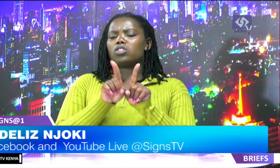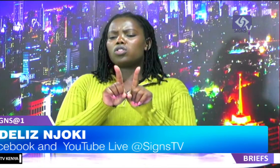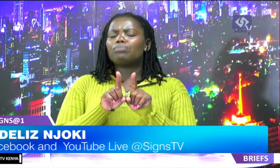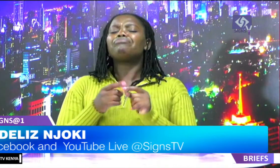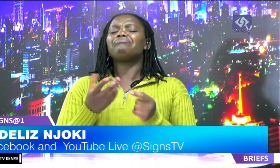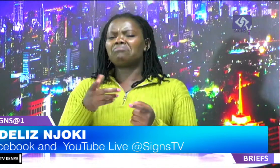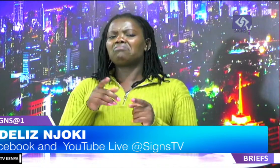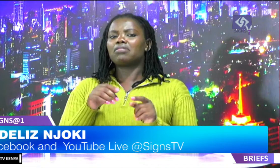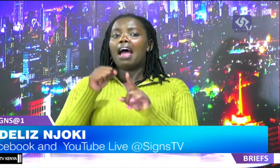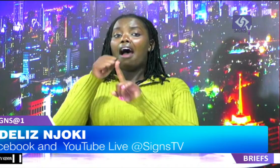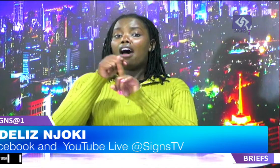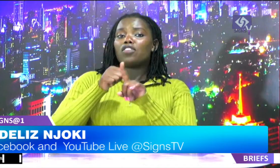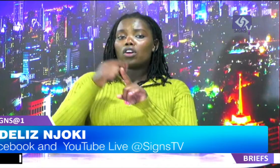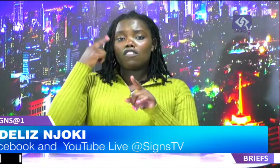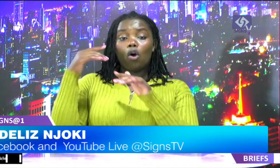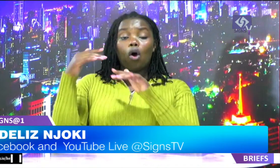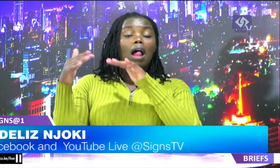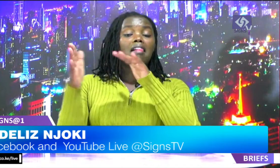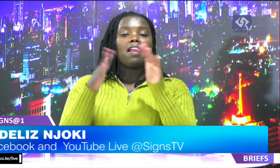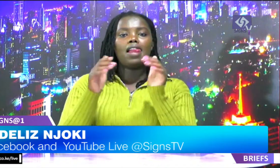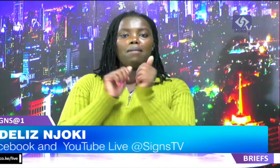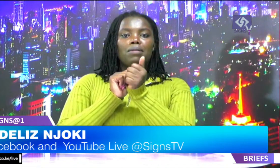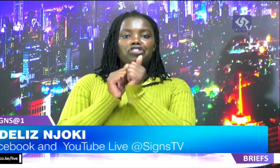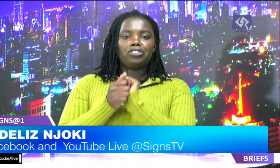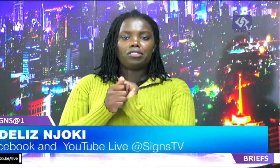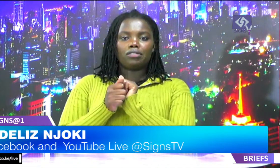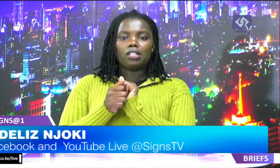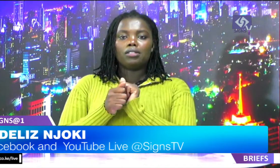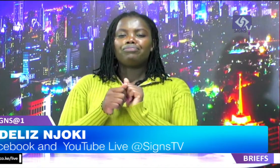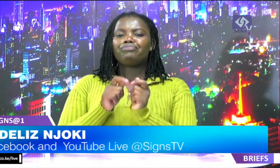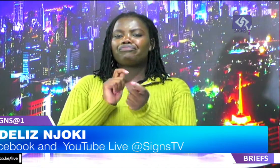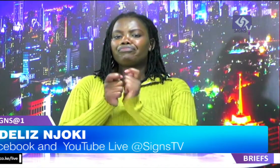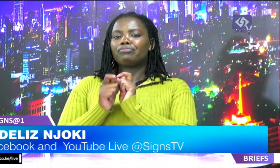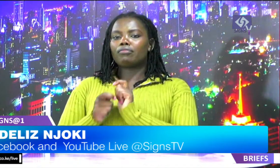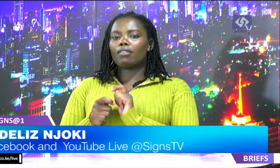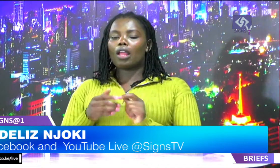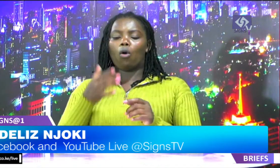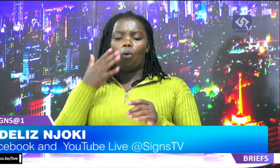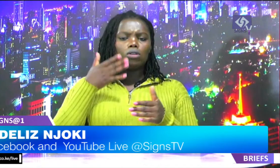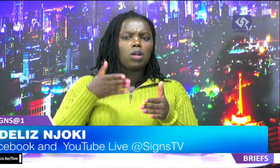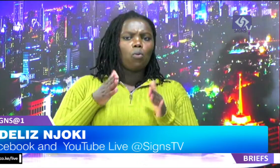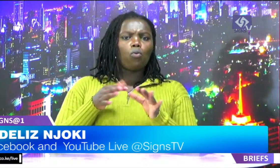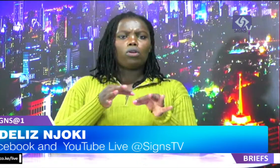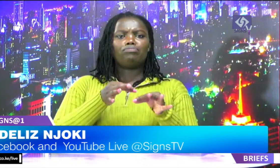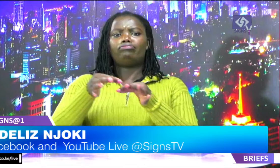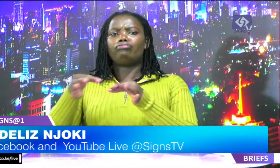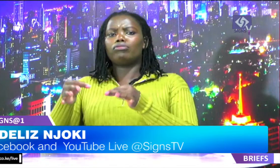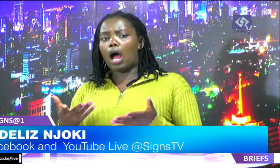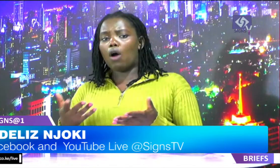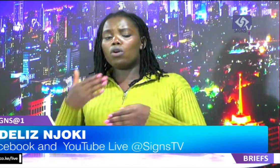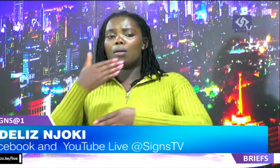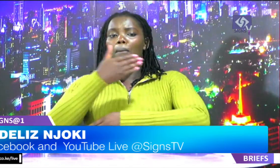and the country is also advocating for climate change mitigation measures and a